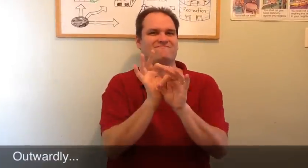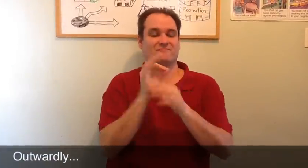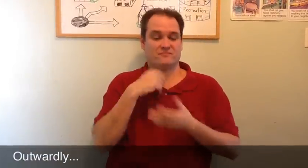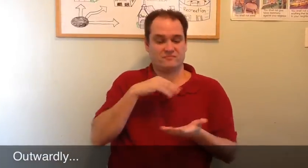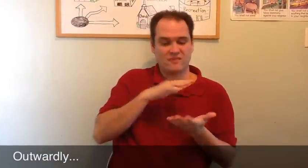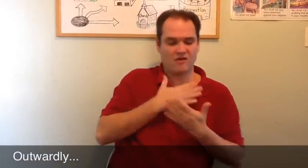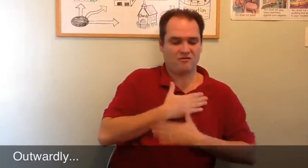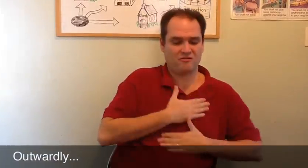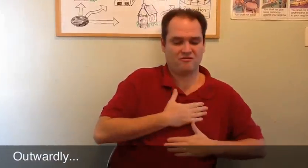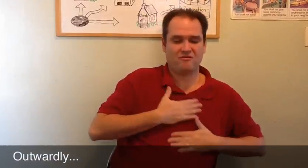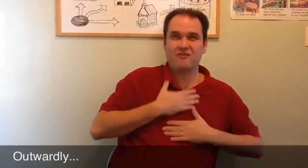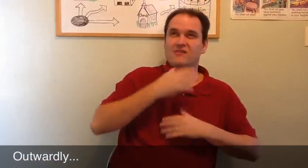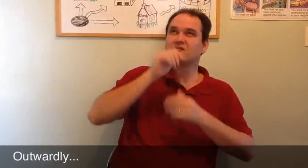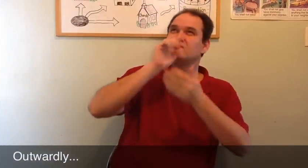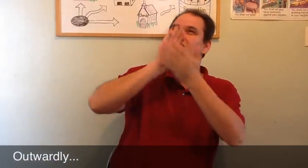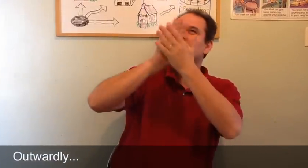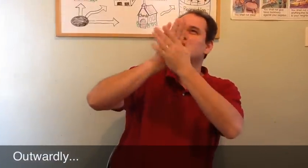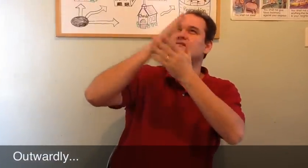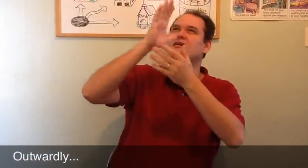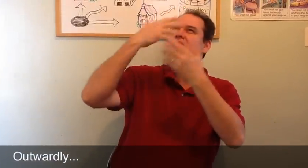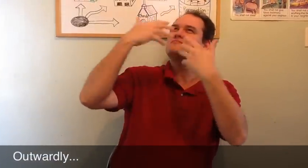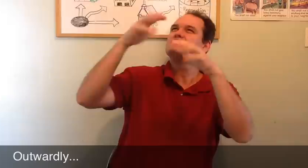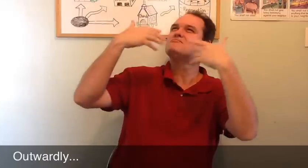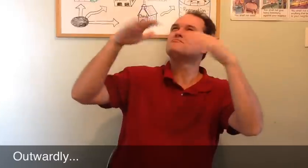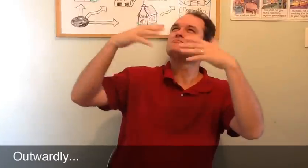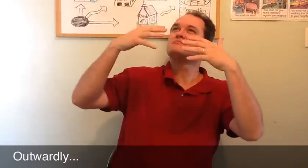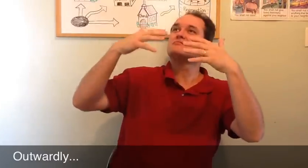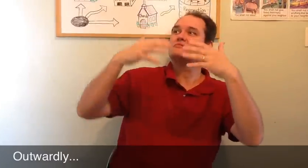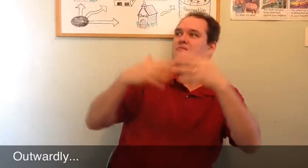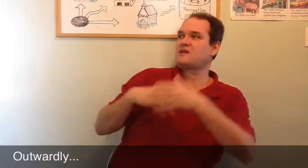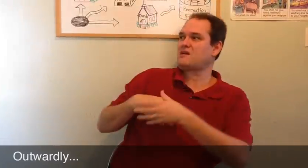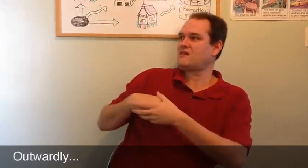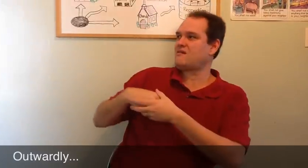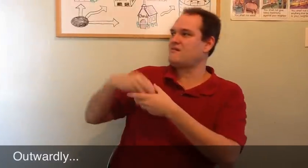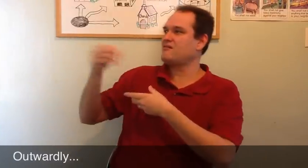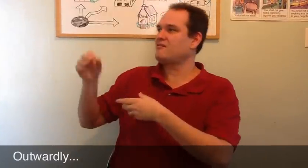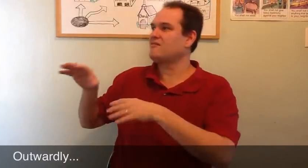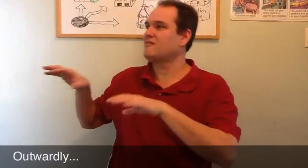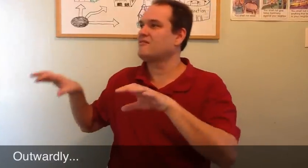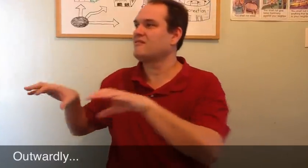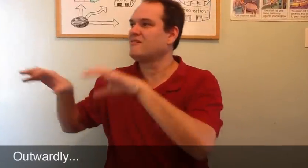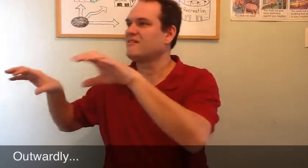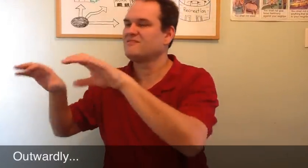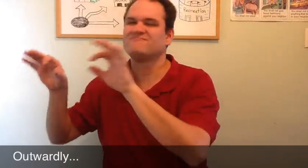And outwardly, that's just as important, to praise and glorify Him outwardly,